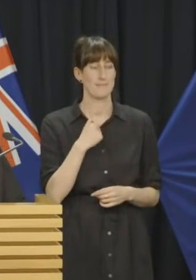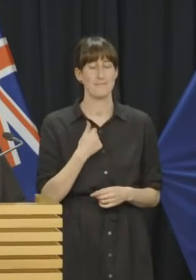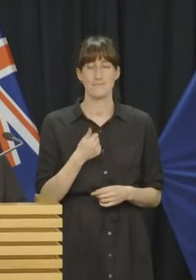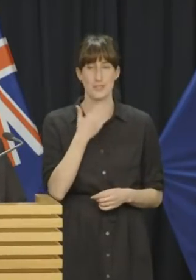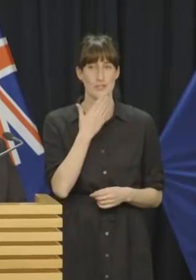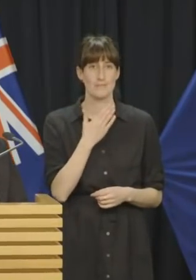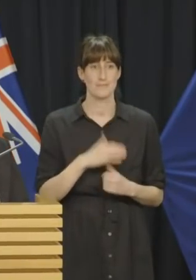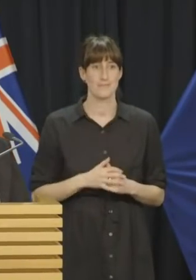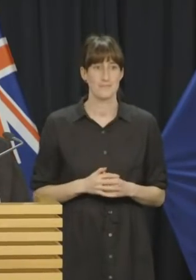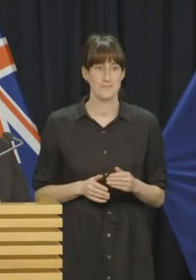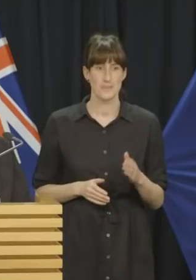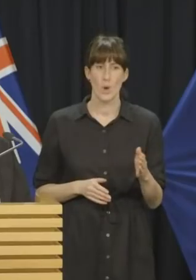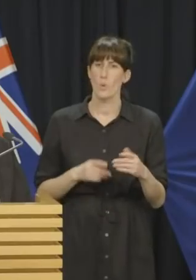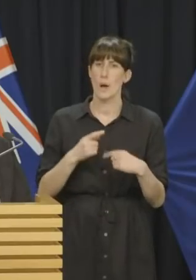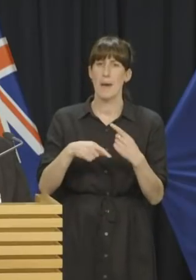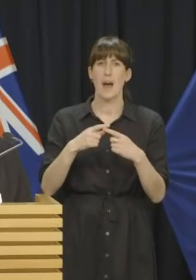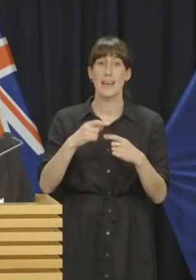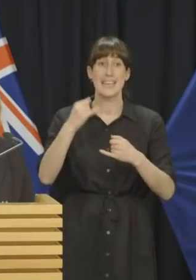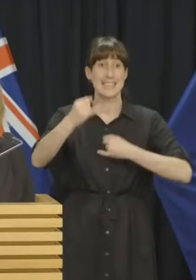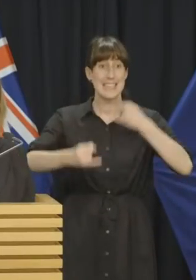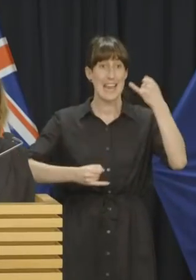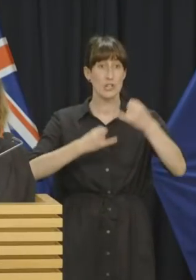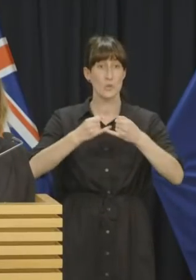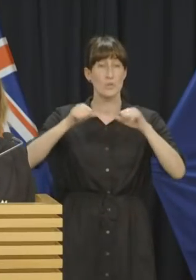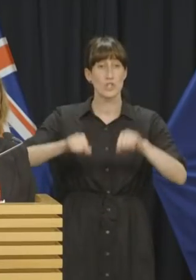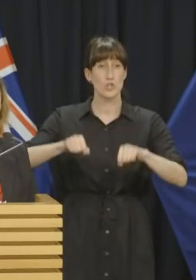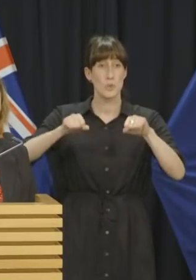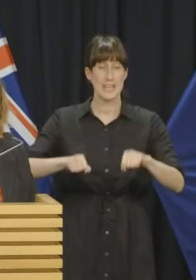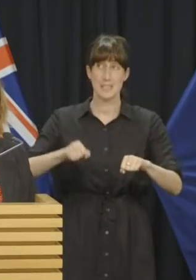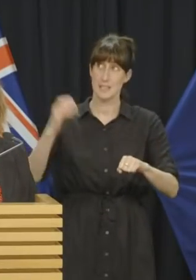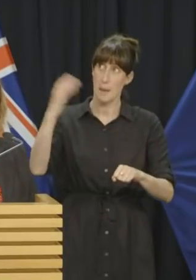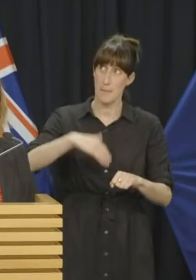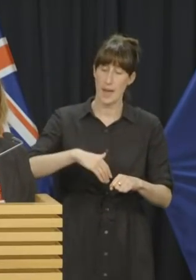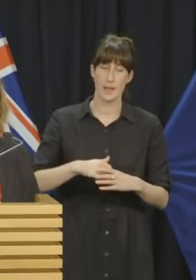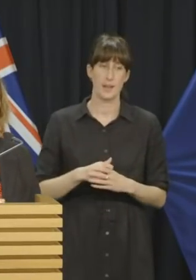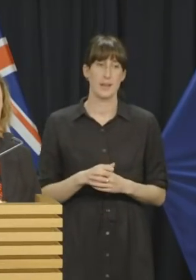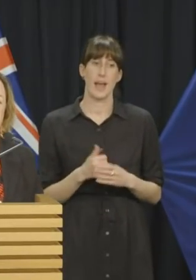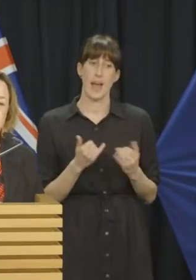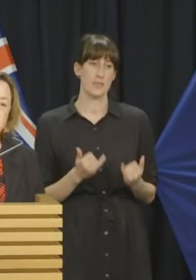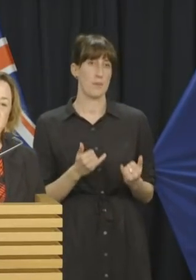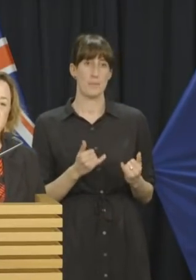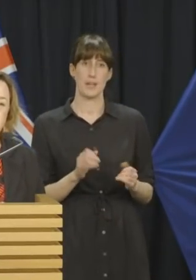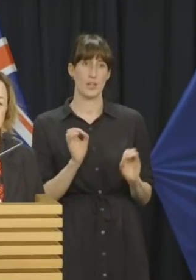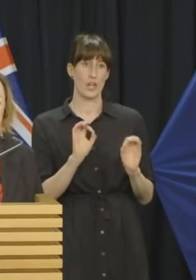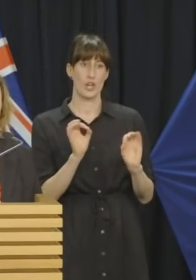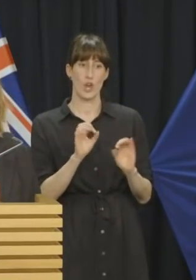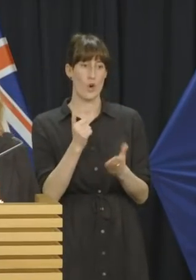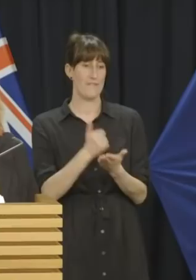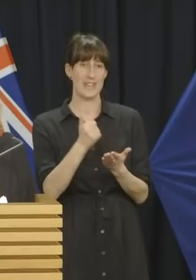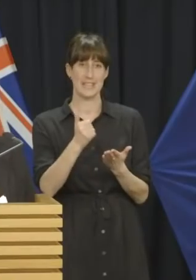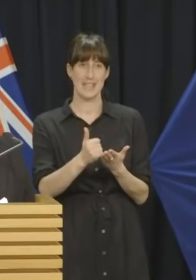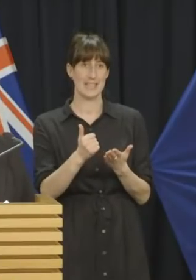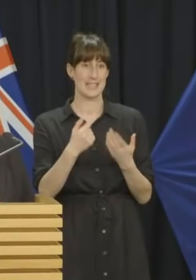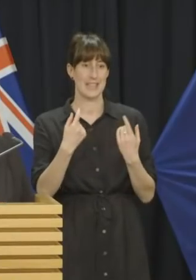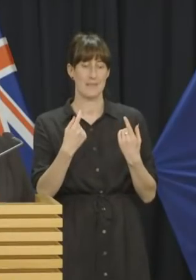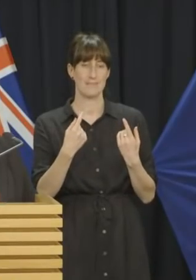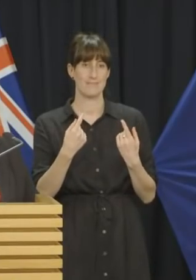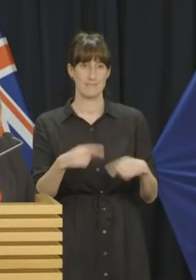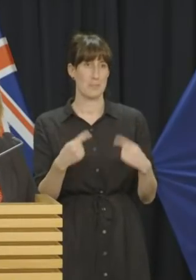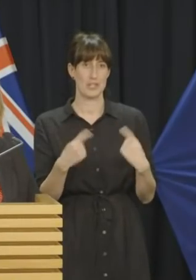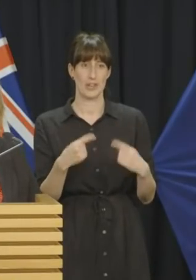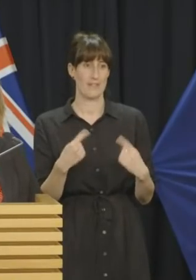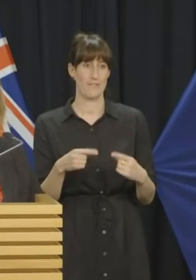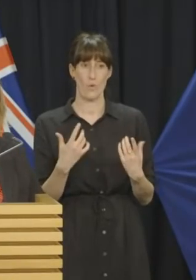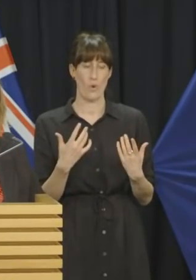isolation. Yes. Students coming. At the moment, we don't have visa provisions for international students to come